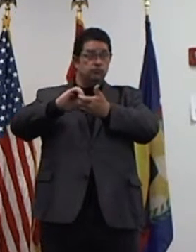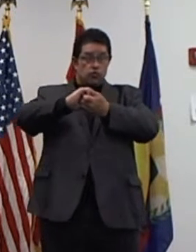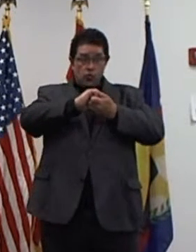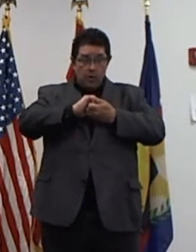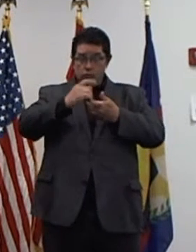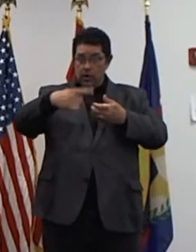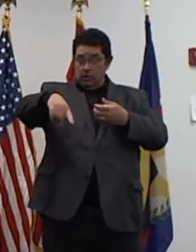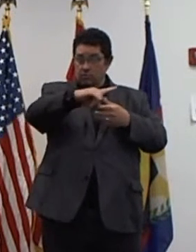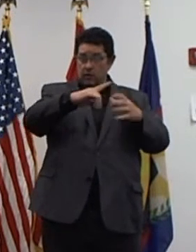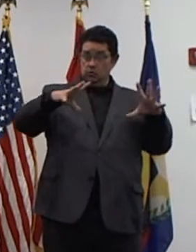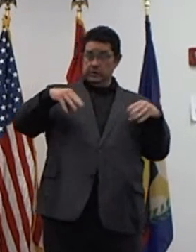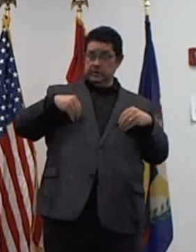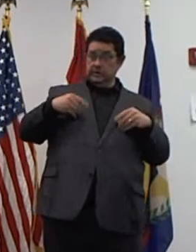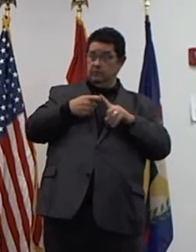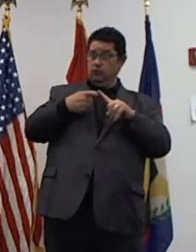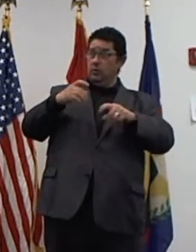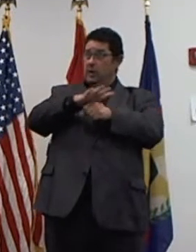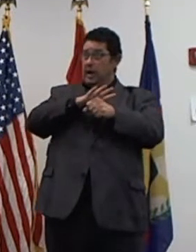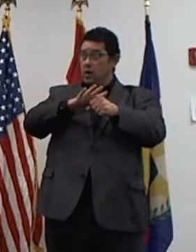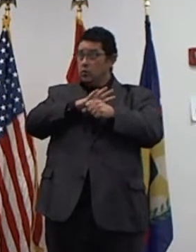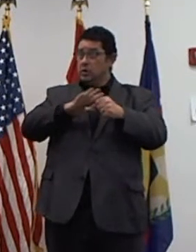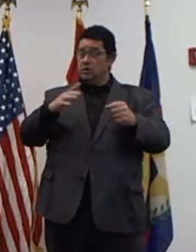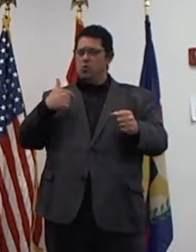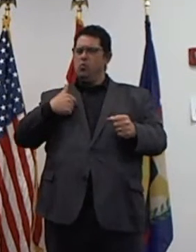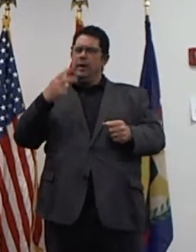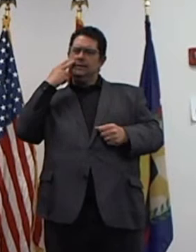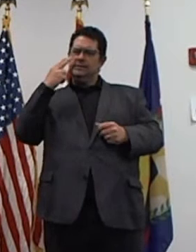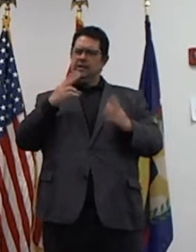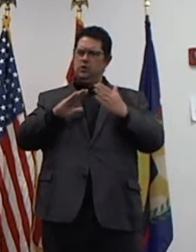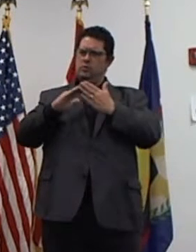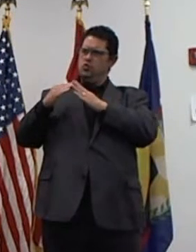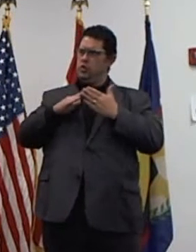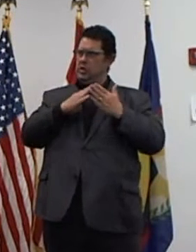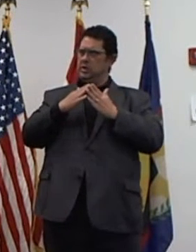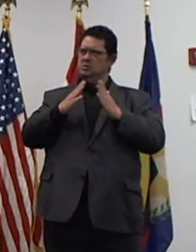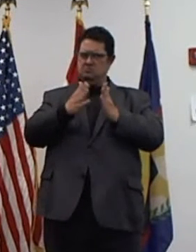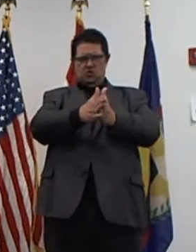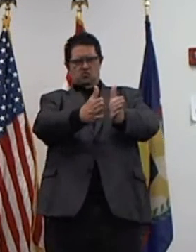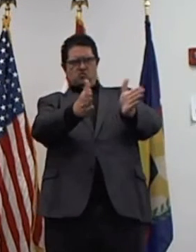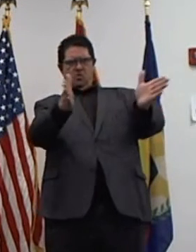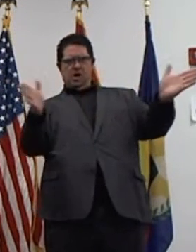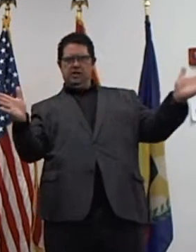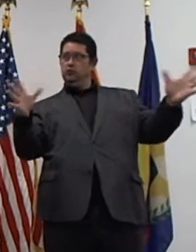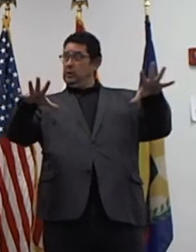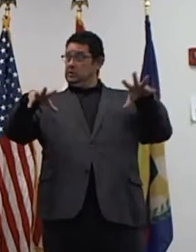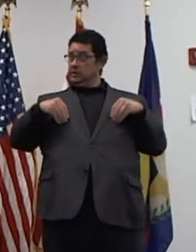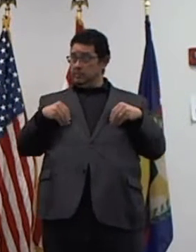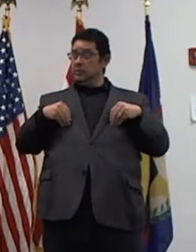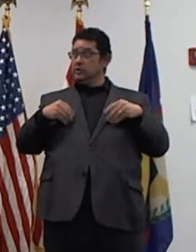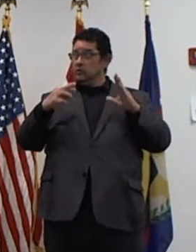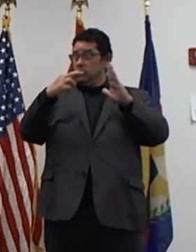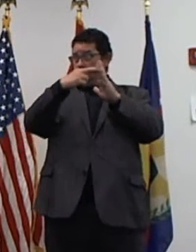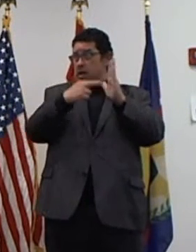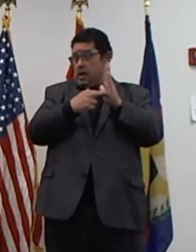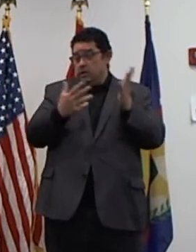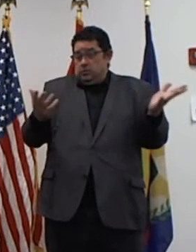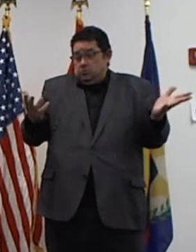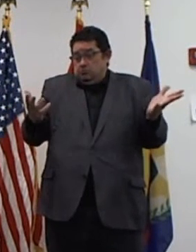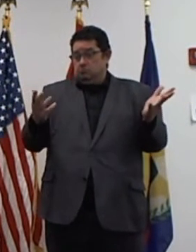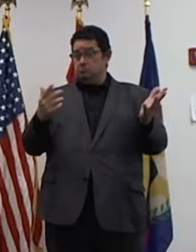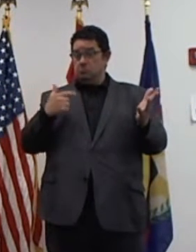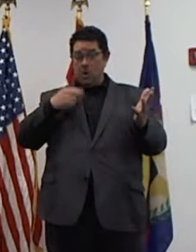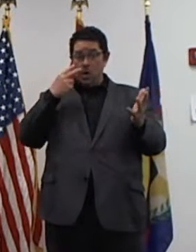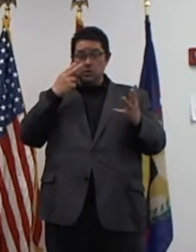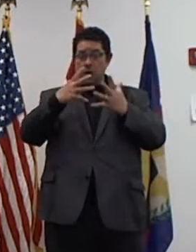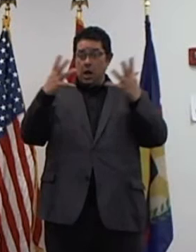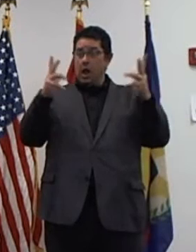received from St. Louis County. What I see in the community is pretty widespread acceptance of those guidelines, and I see a lot of